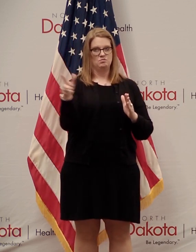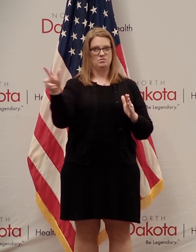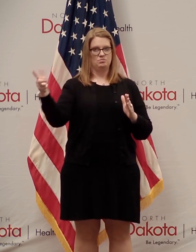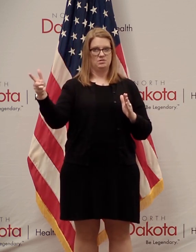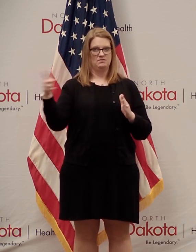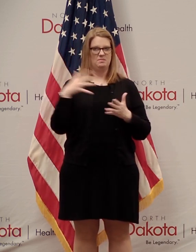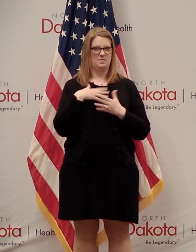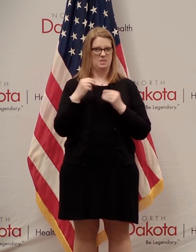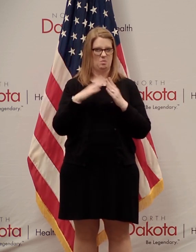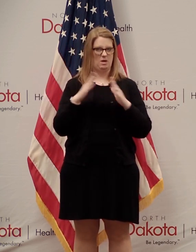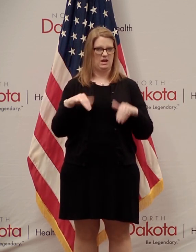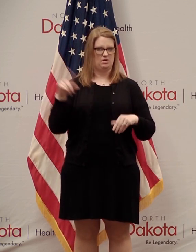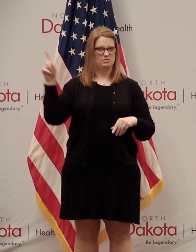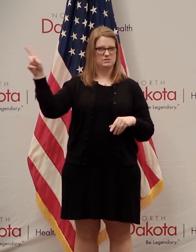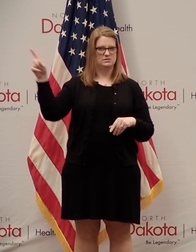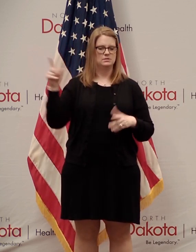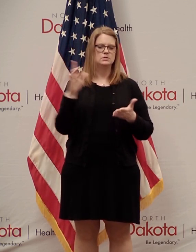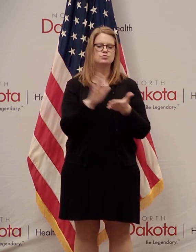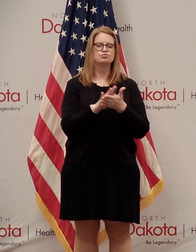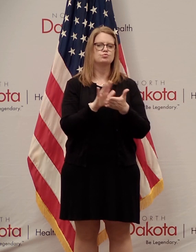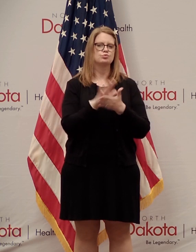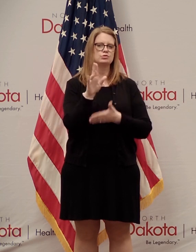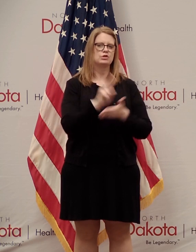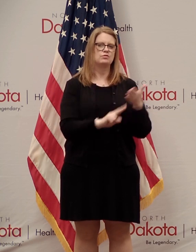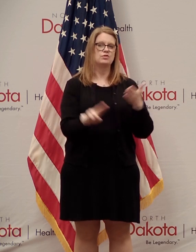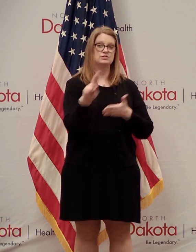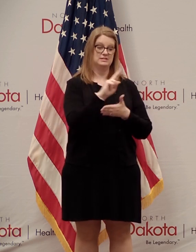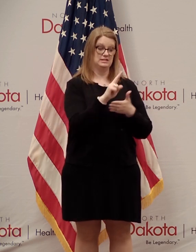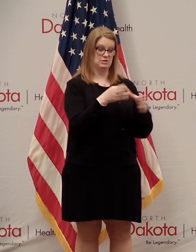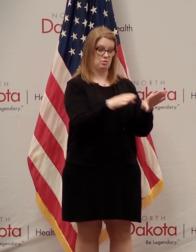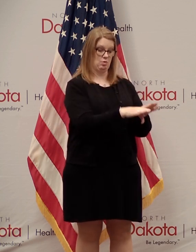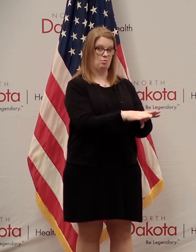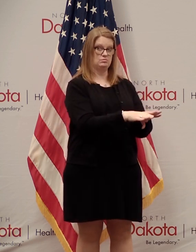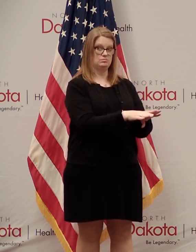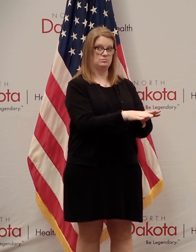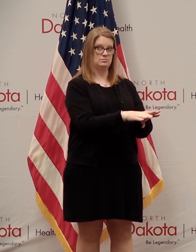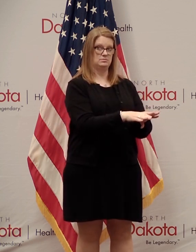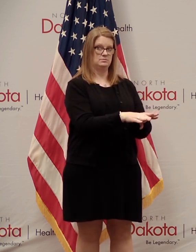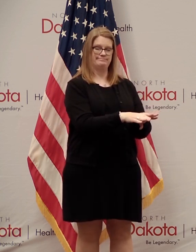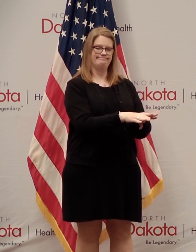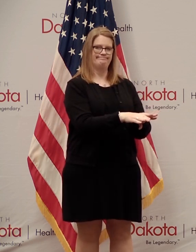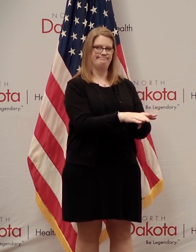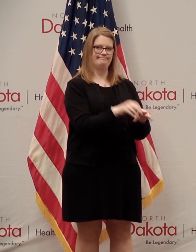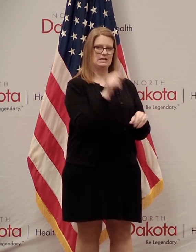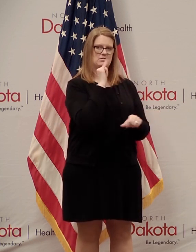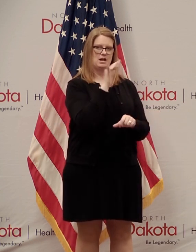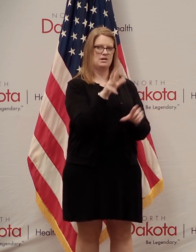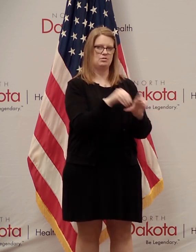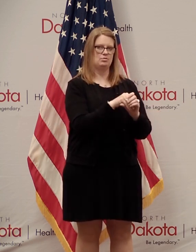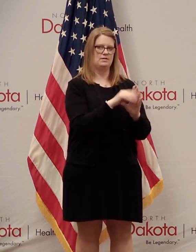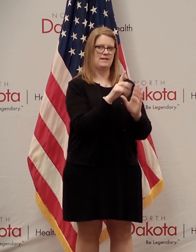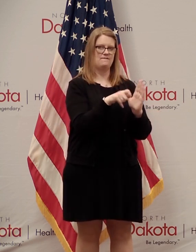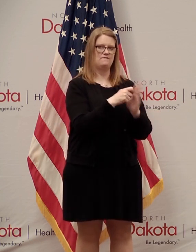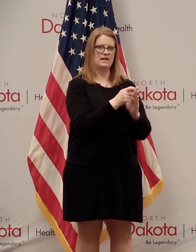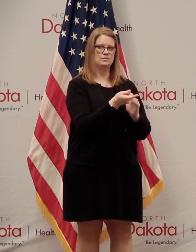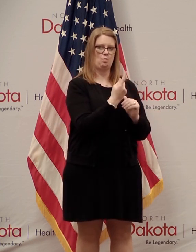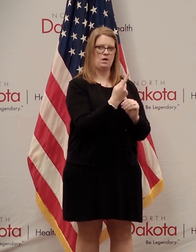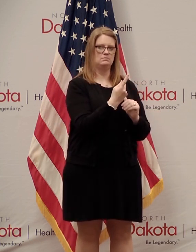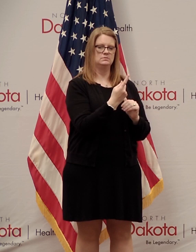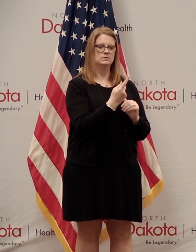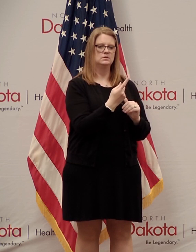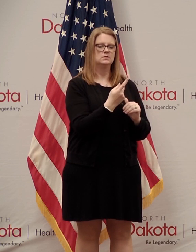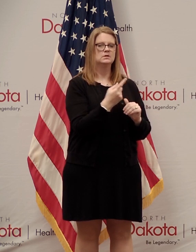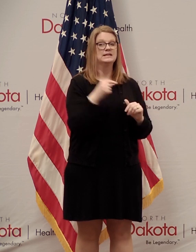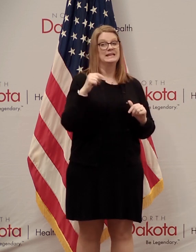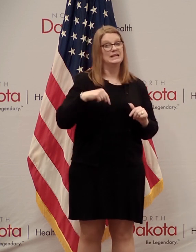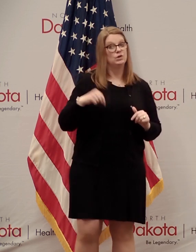House, schools and universities that are currently closed are not part of that phase 1 plan. We are pleased,